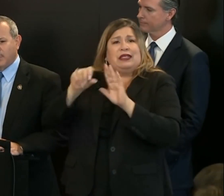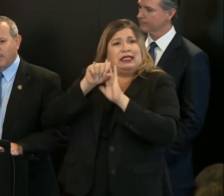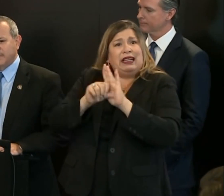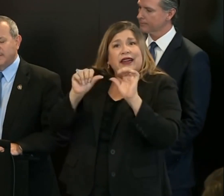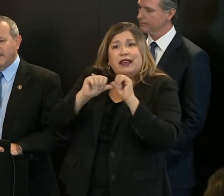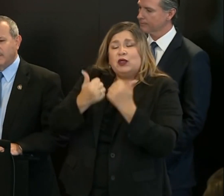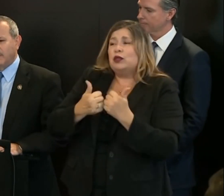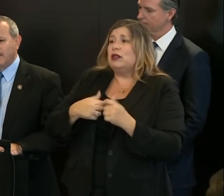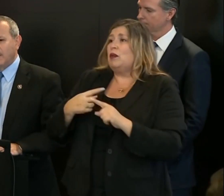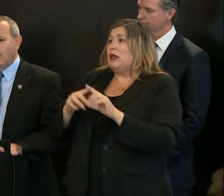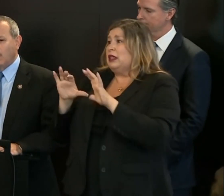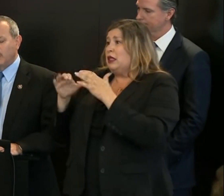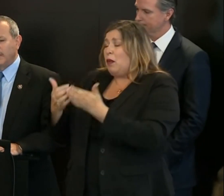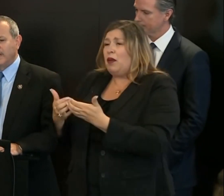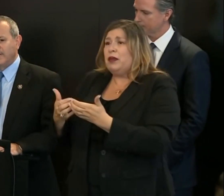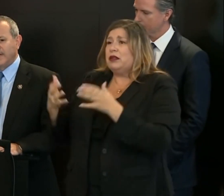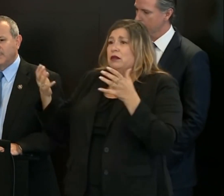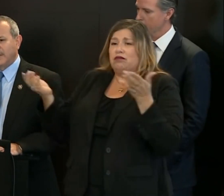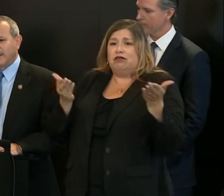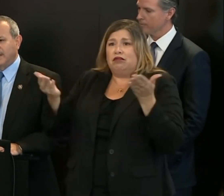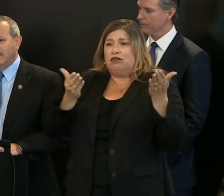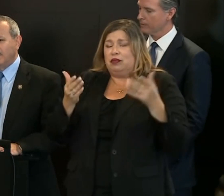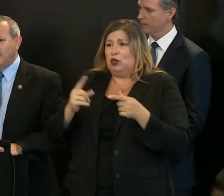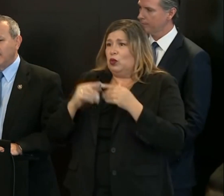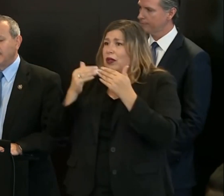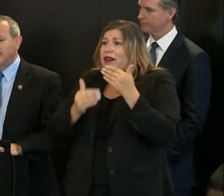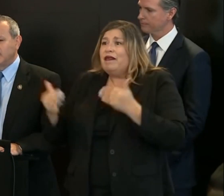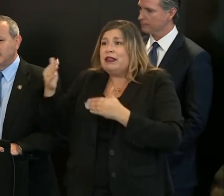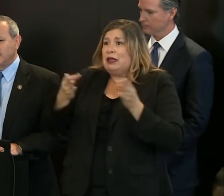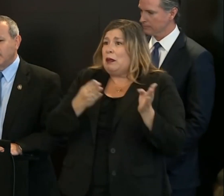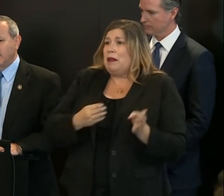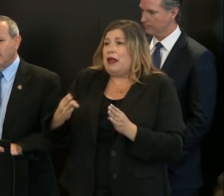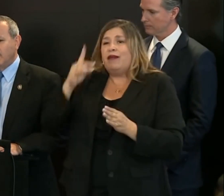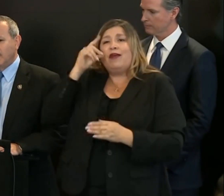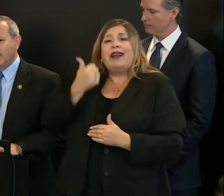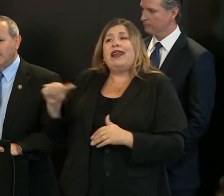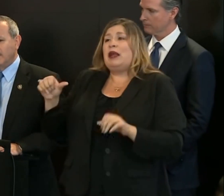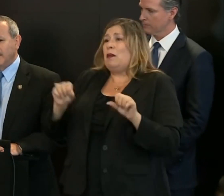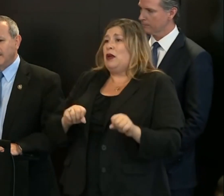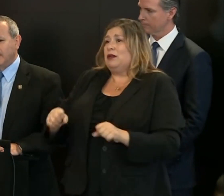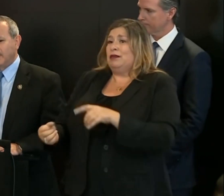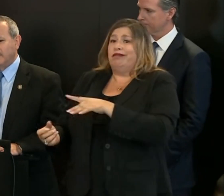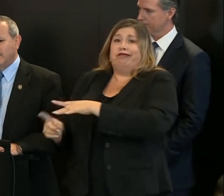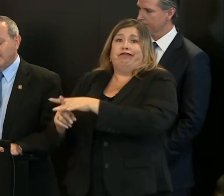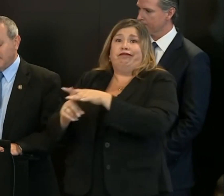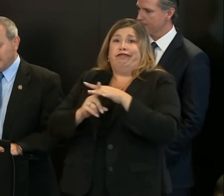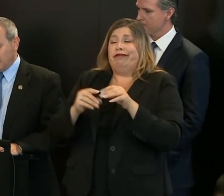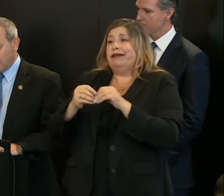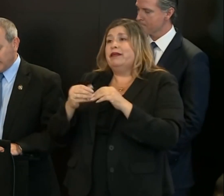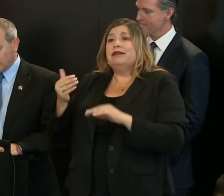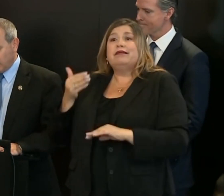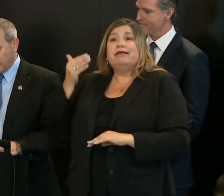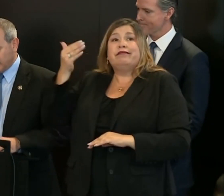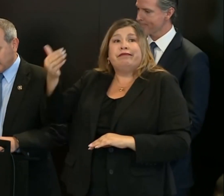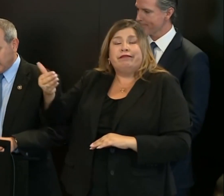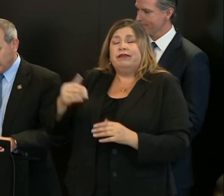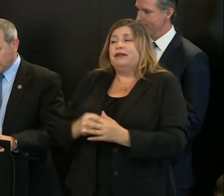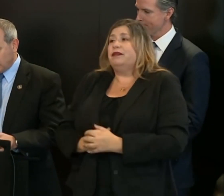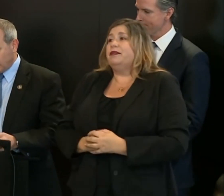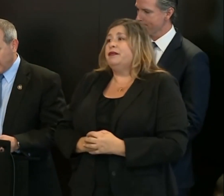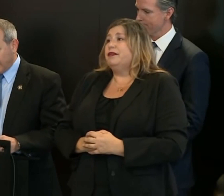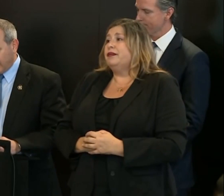agencies and departments together where we're doing advanced planning for any potential scenario that may take place in the coming weeks or